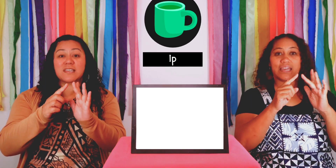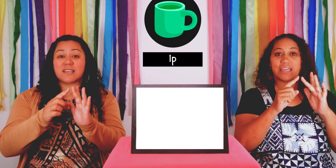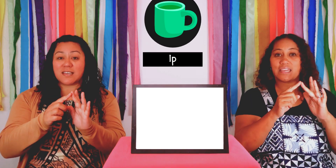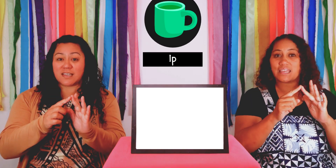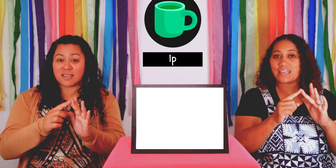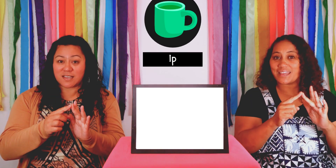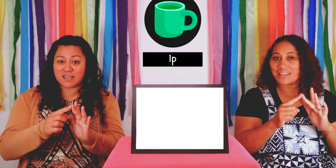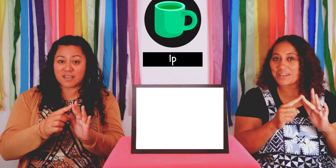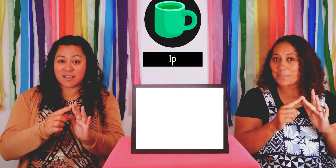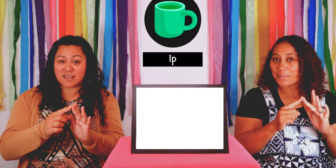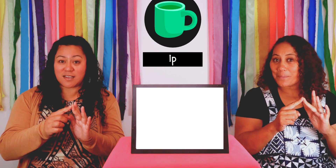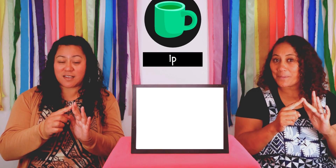E.